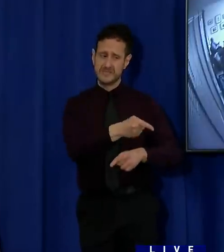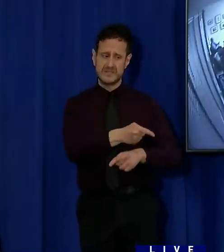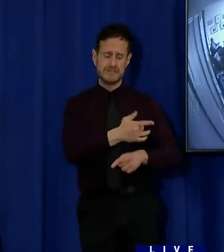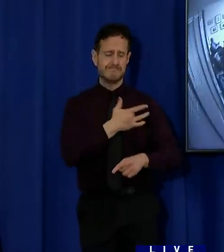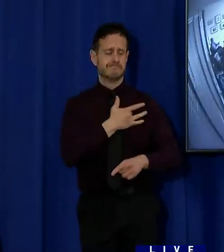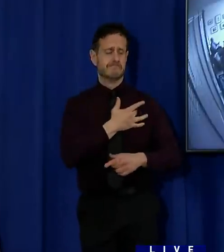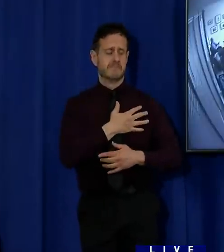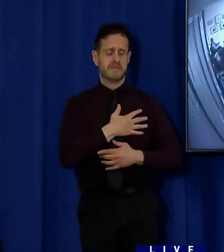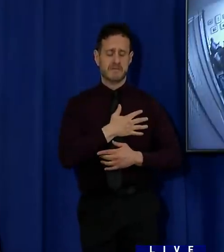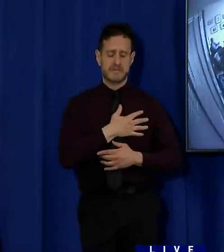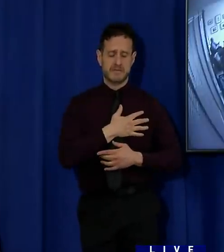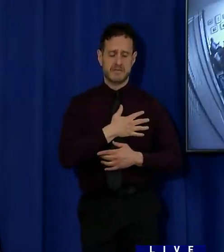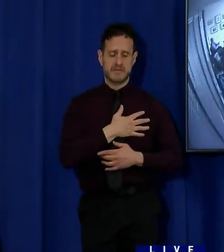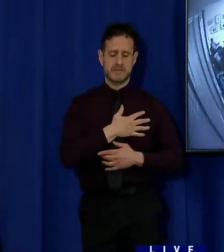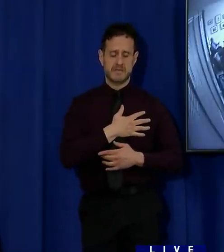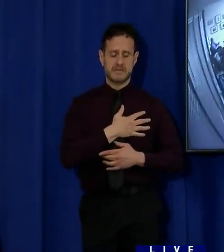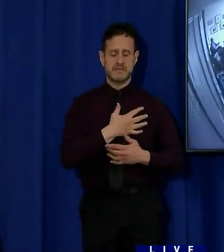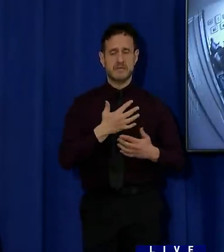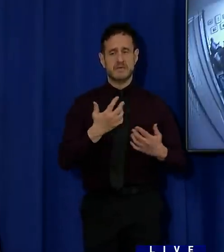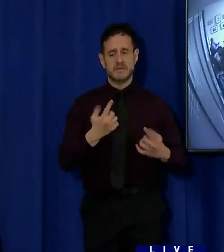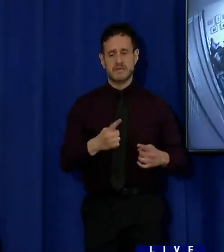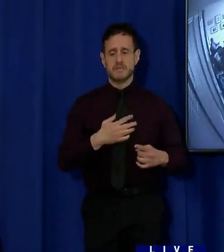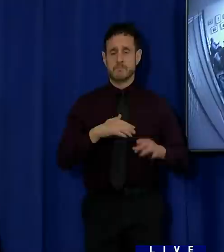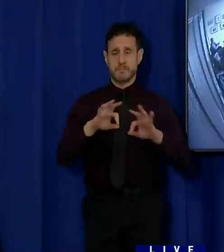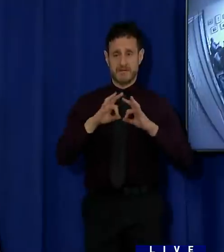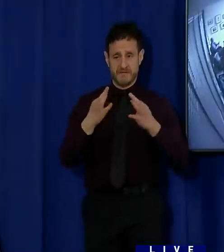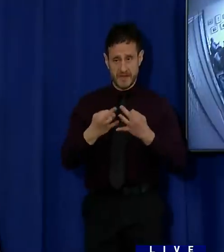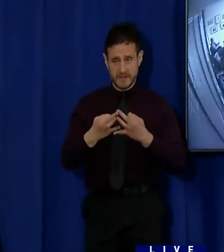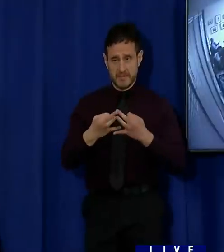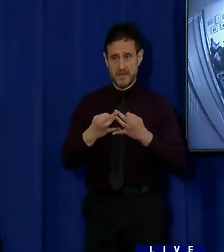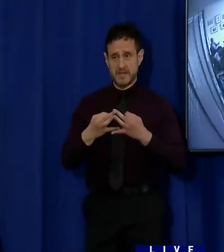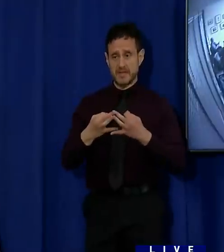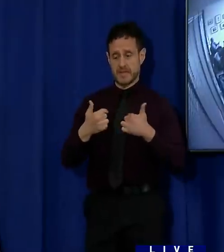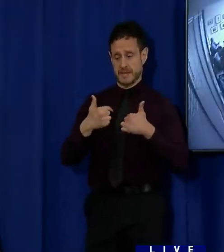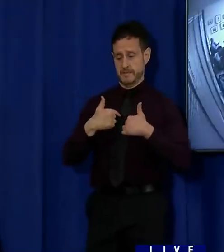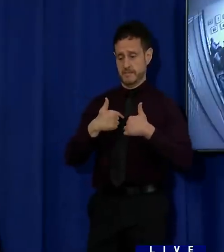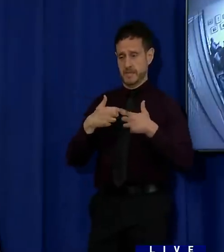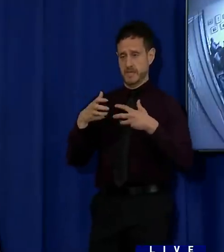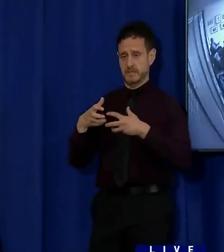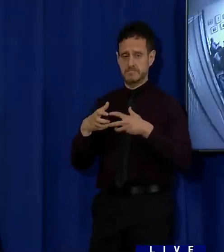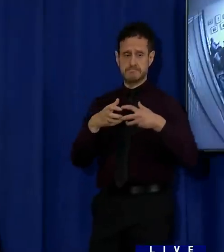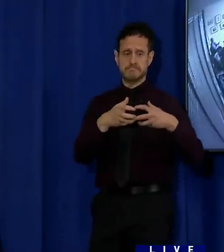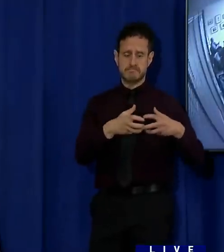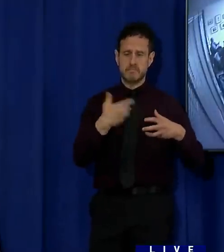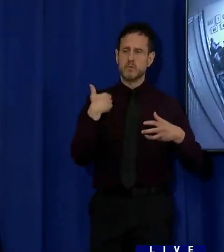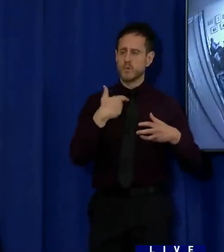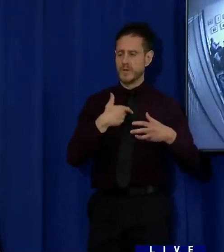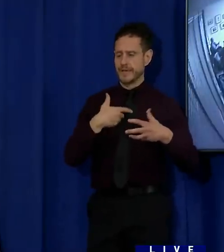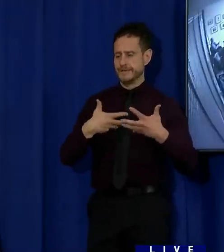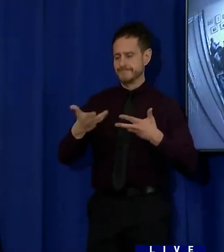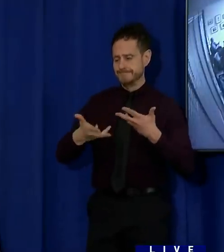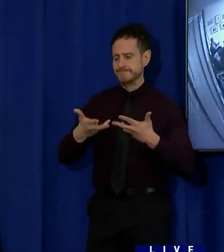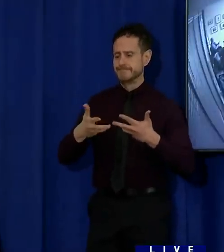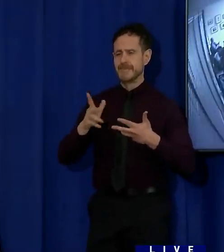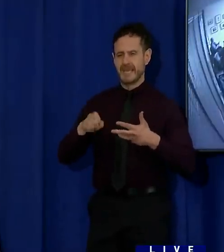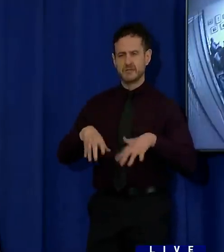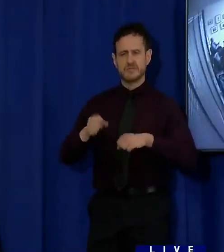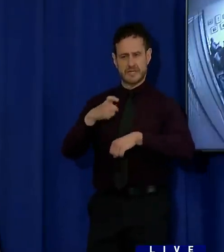And so my family and I had to take some time